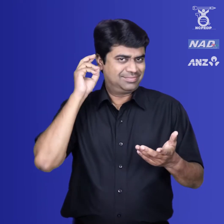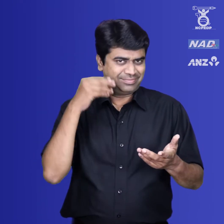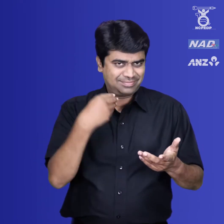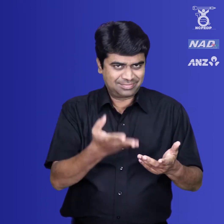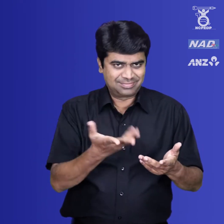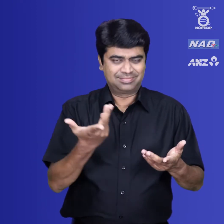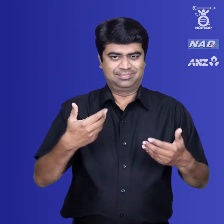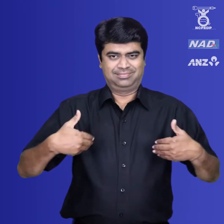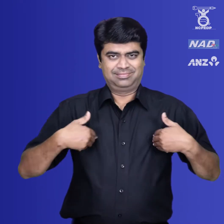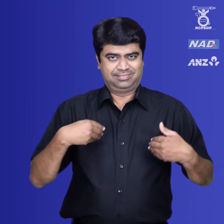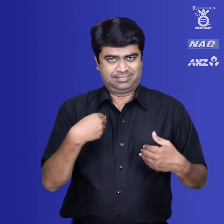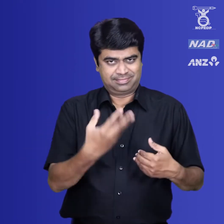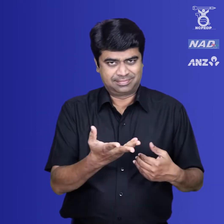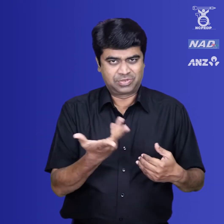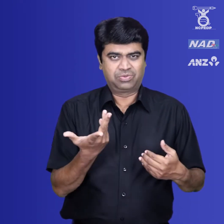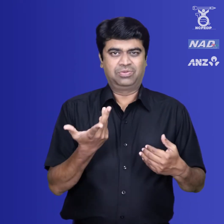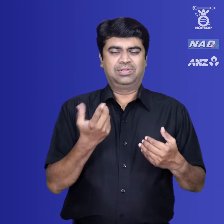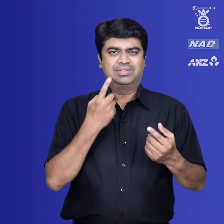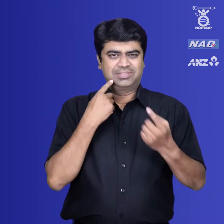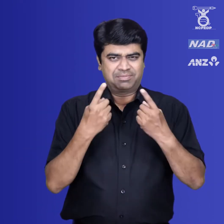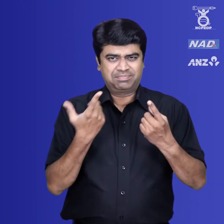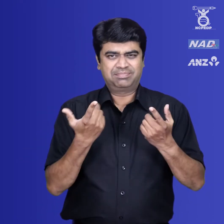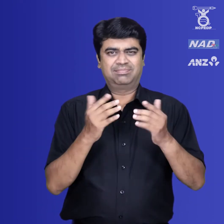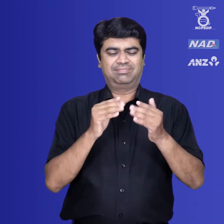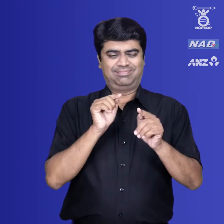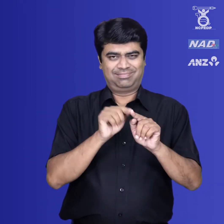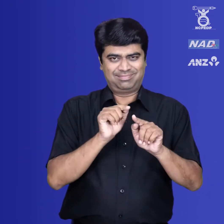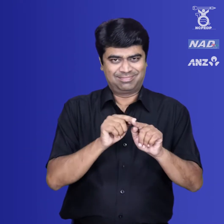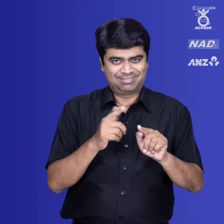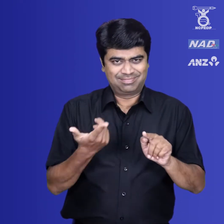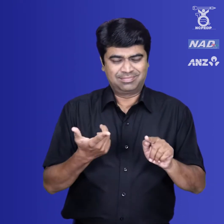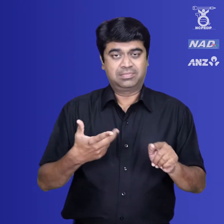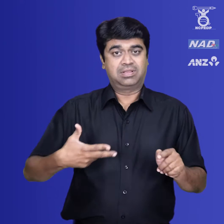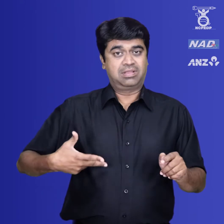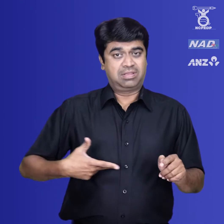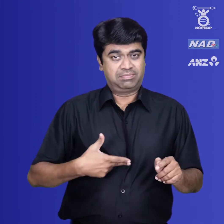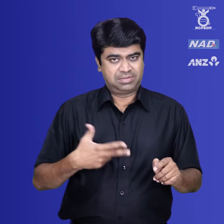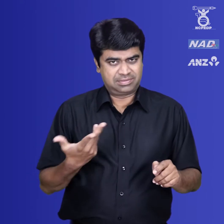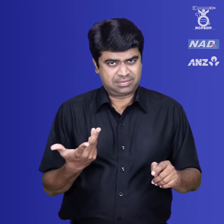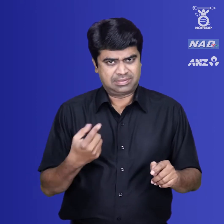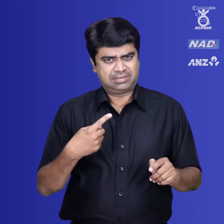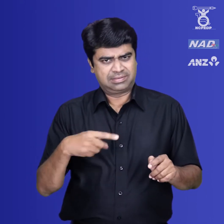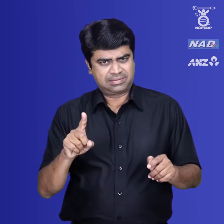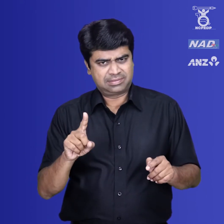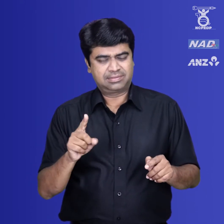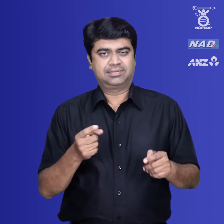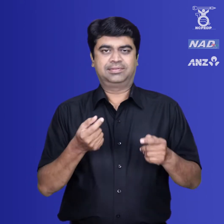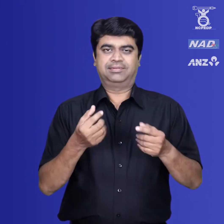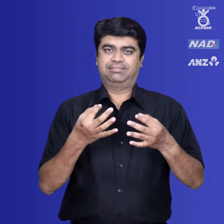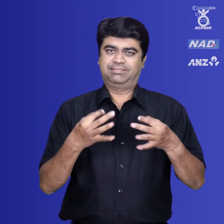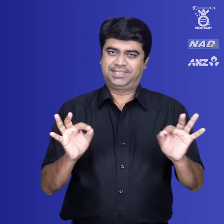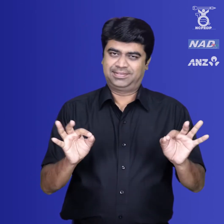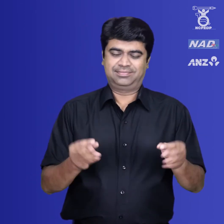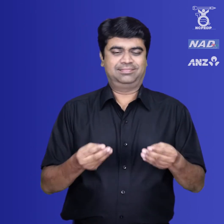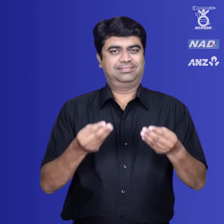surgery free of cost to persons with disabilities in such income ceiling as may